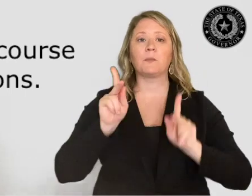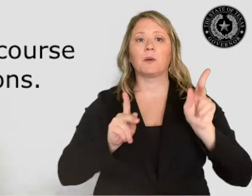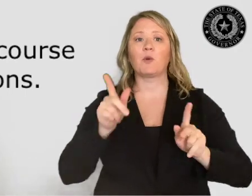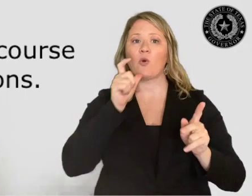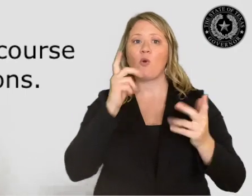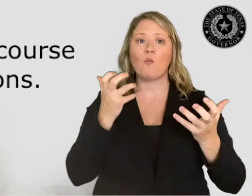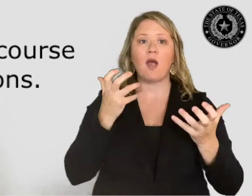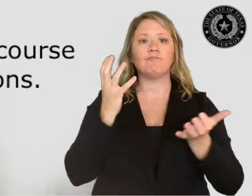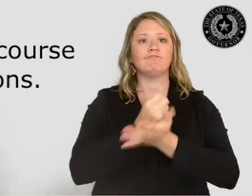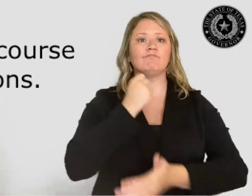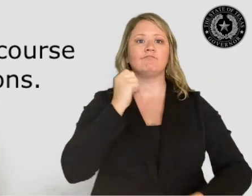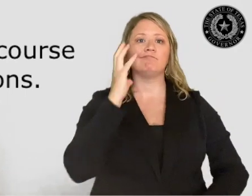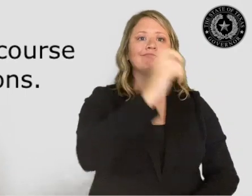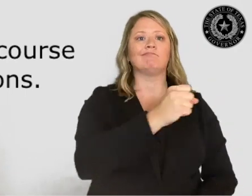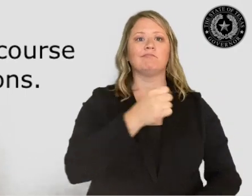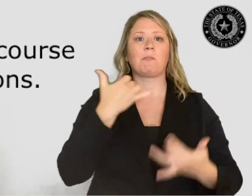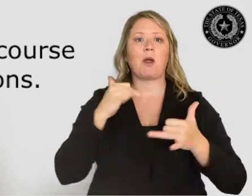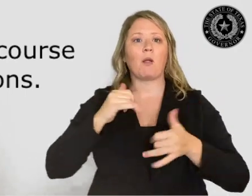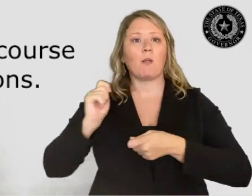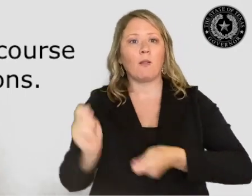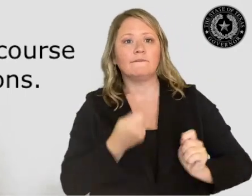Golf course operations,